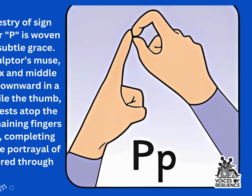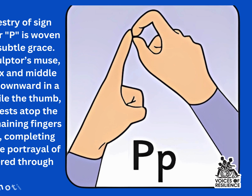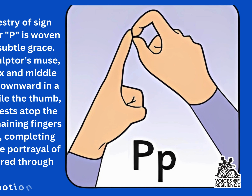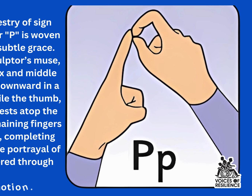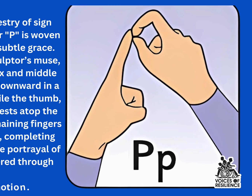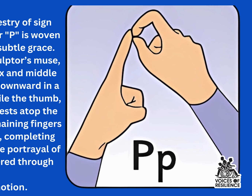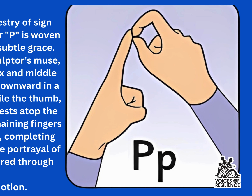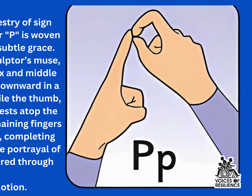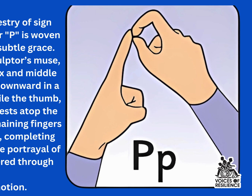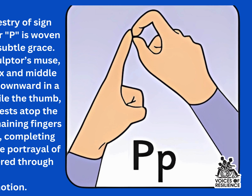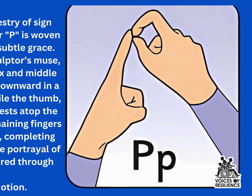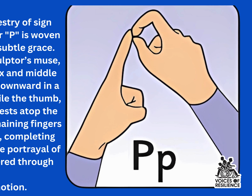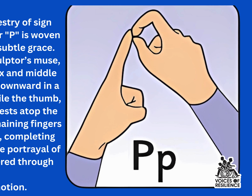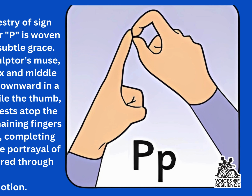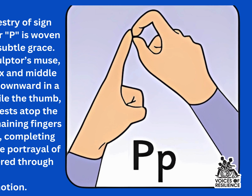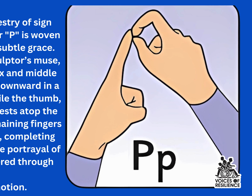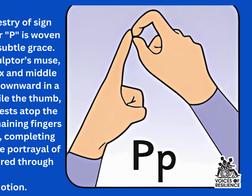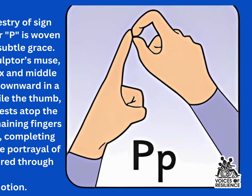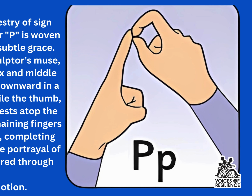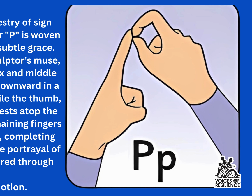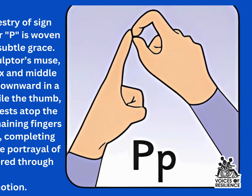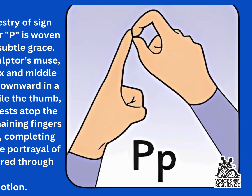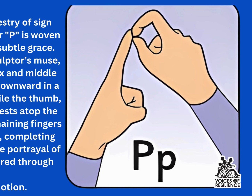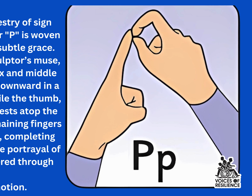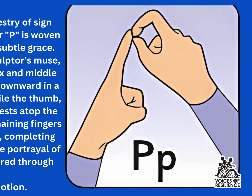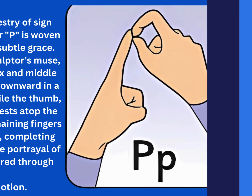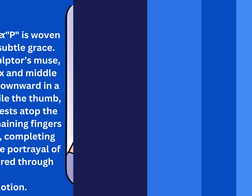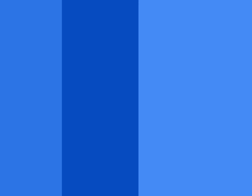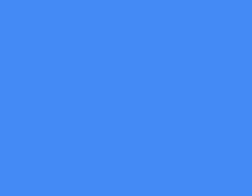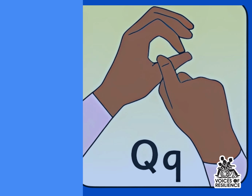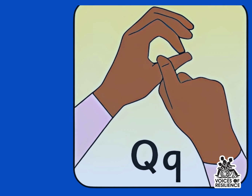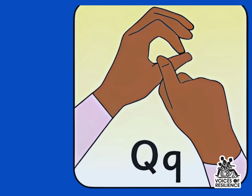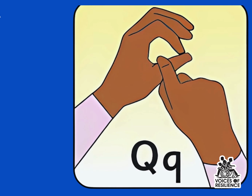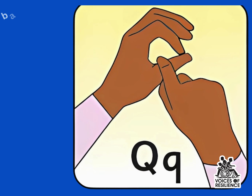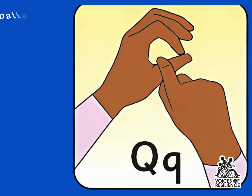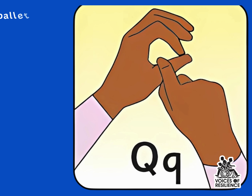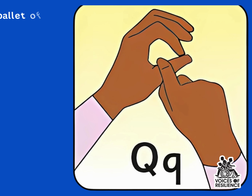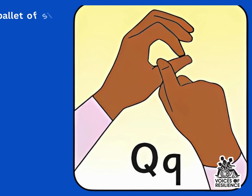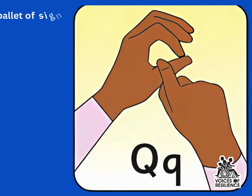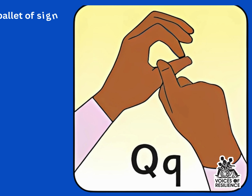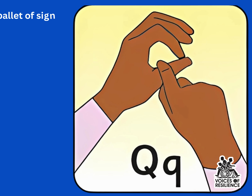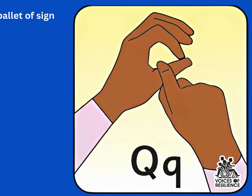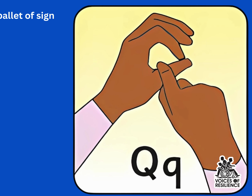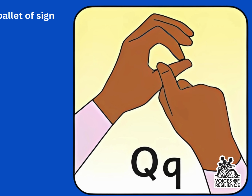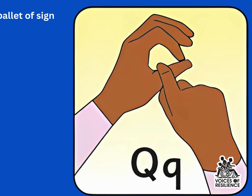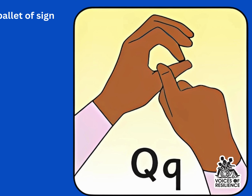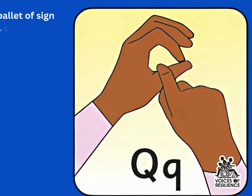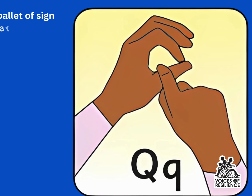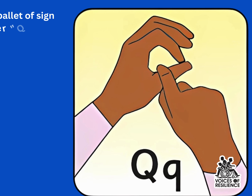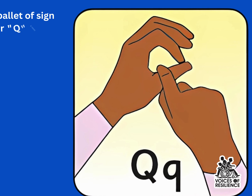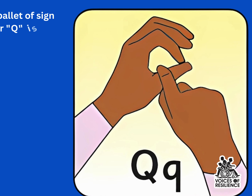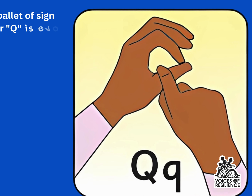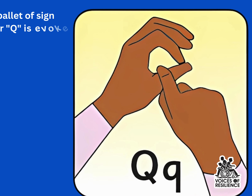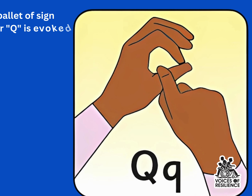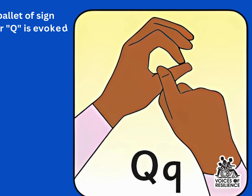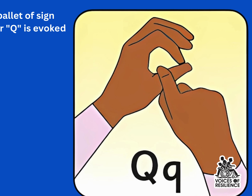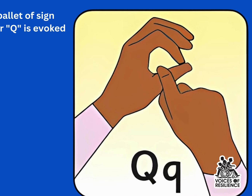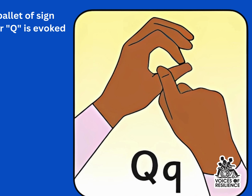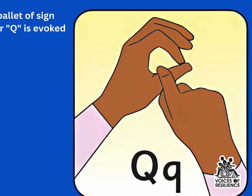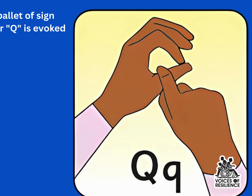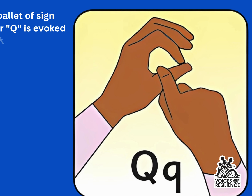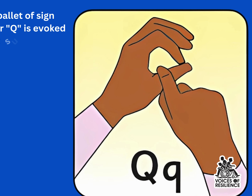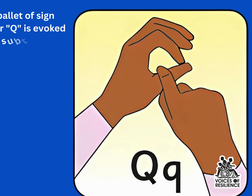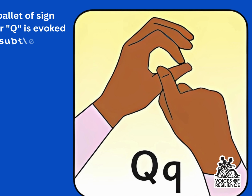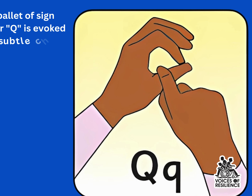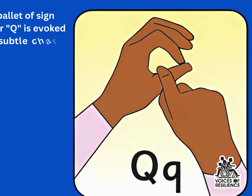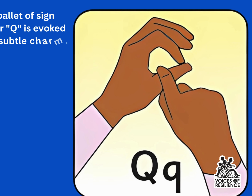the letter, whispered through the poetry of motion. In the nuanced ballet of sign language, the letter Q is evoked